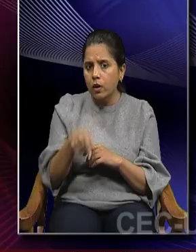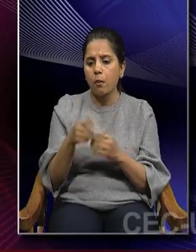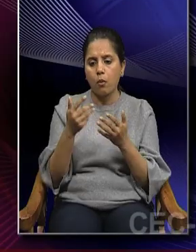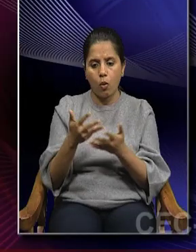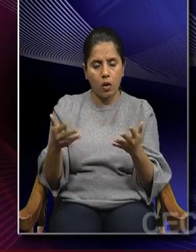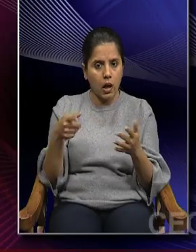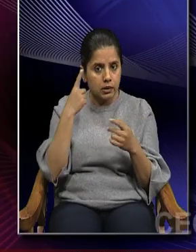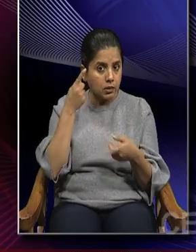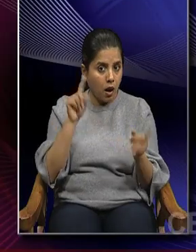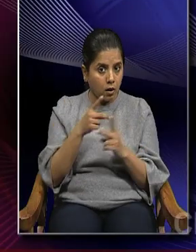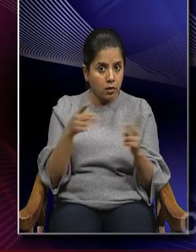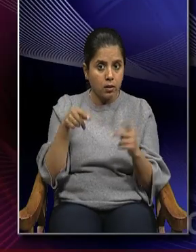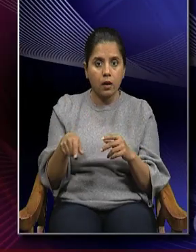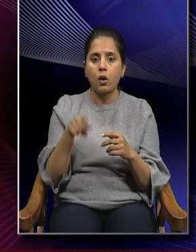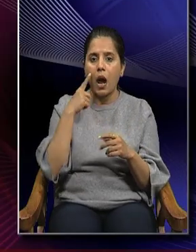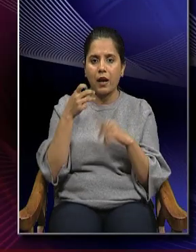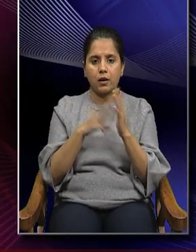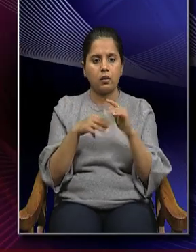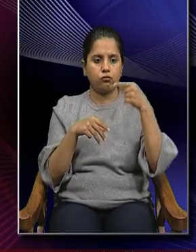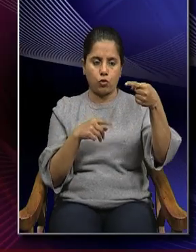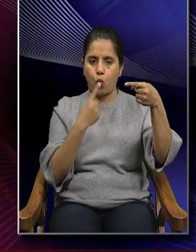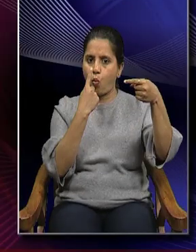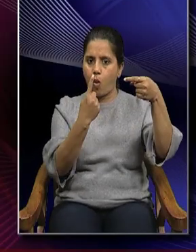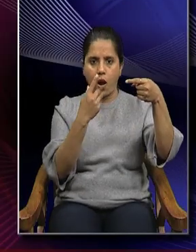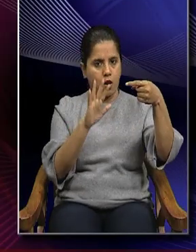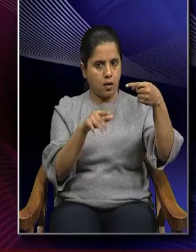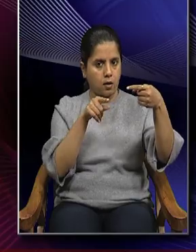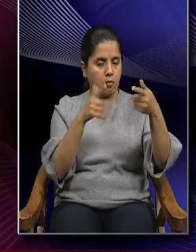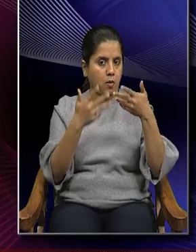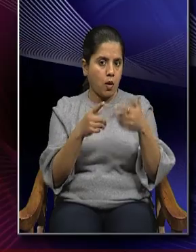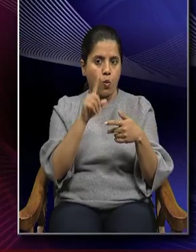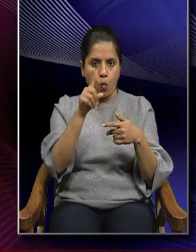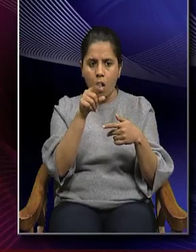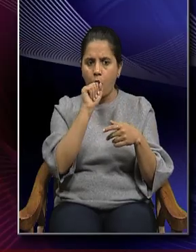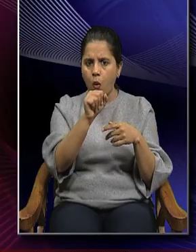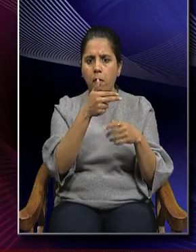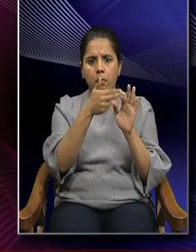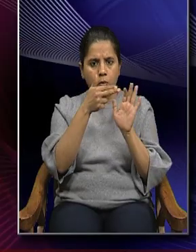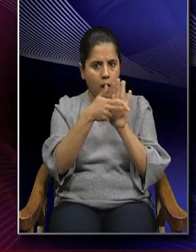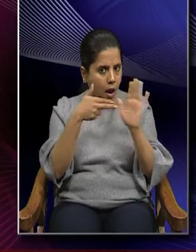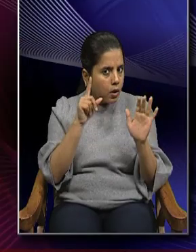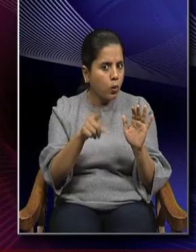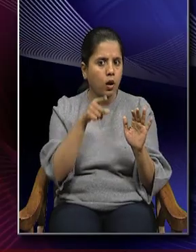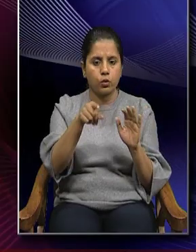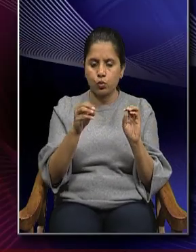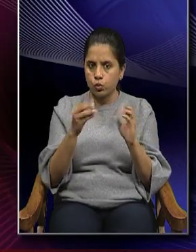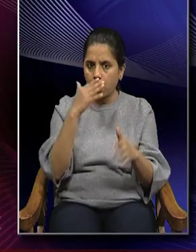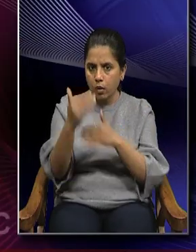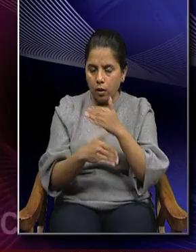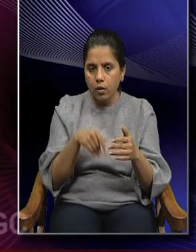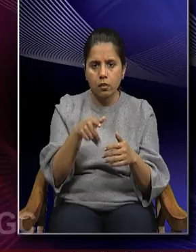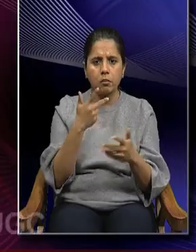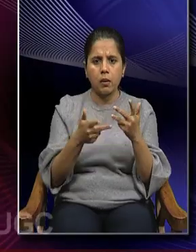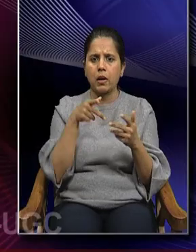The item given in one product line, it can be one variant or one brand which you have introduced in a